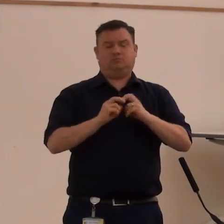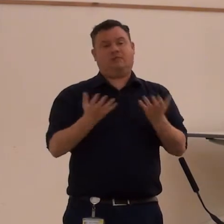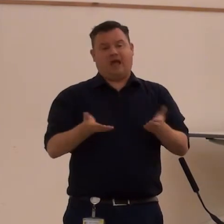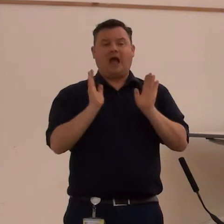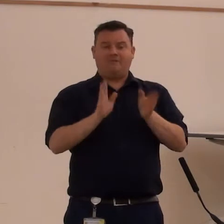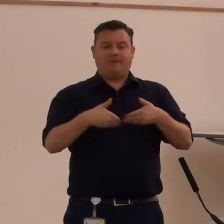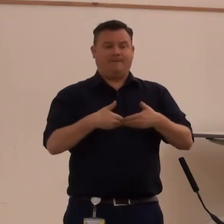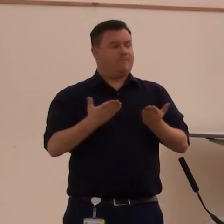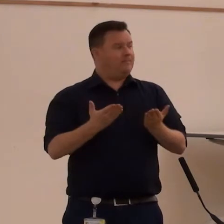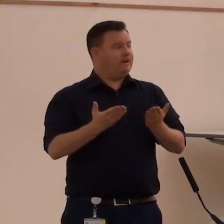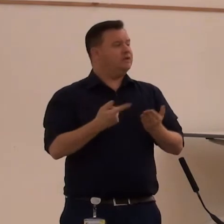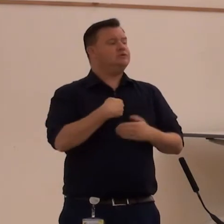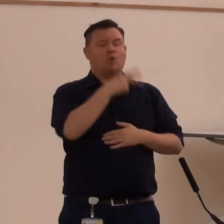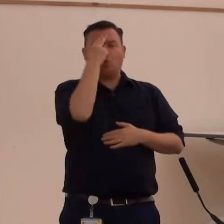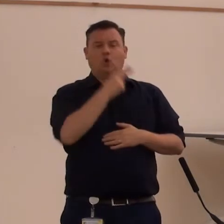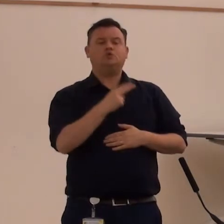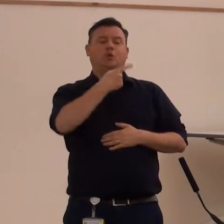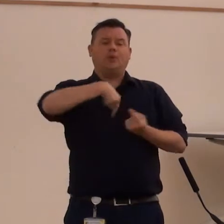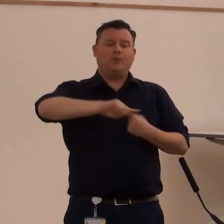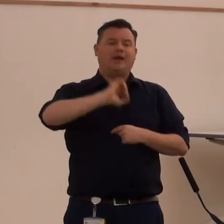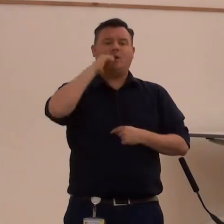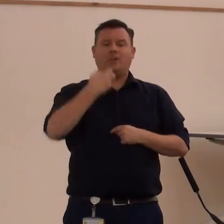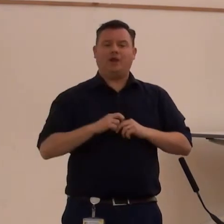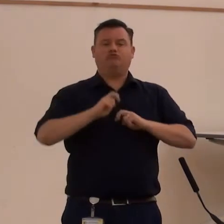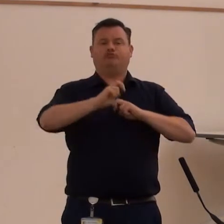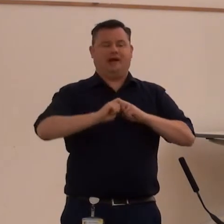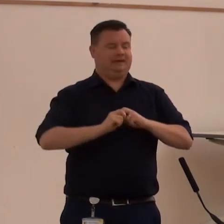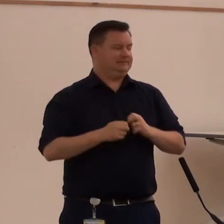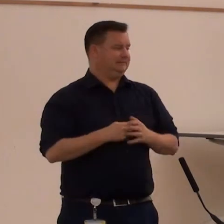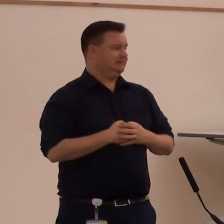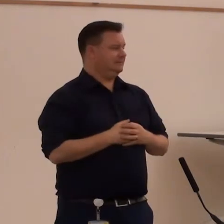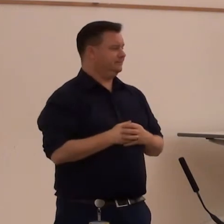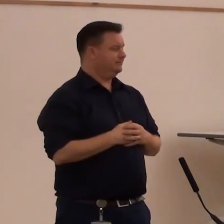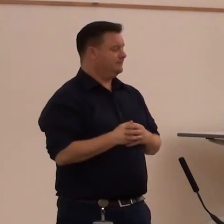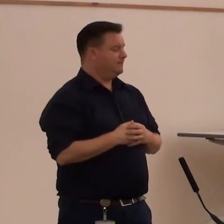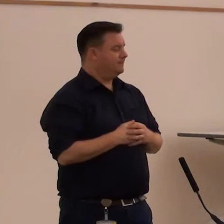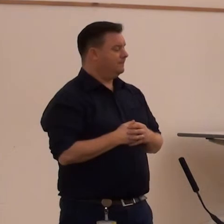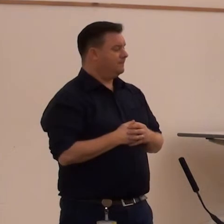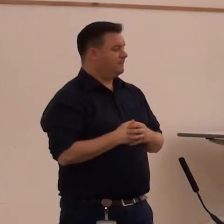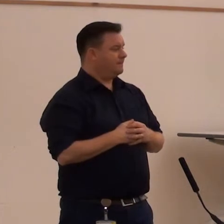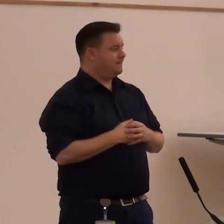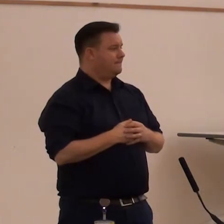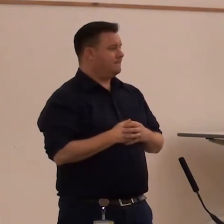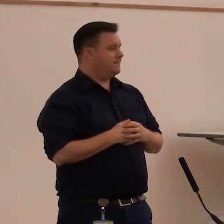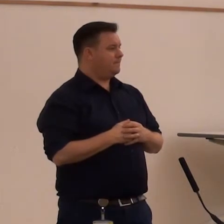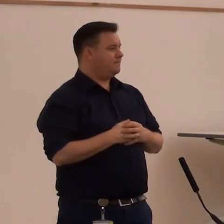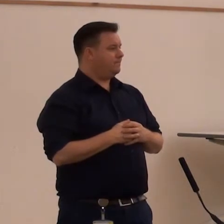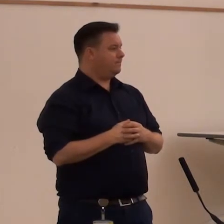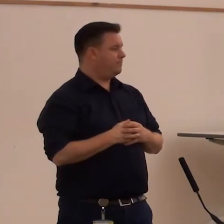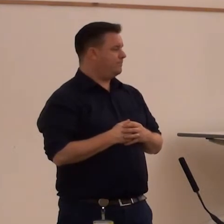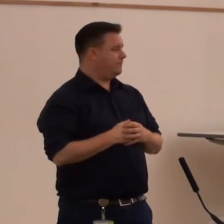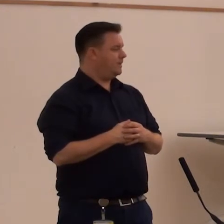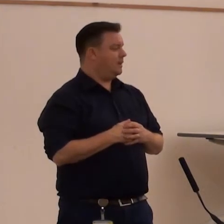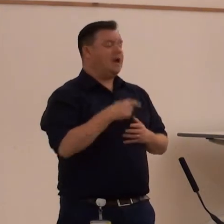we got into the old handcuffing ourselves to the buses thing. And I'll tell you a